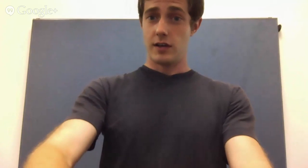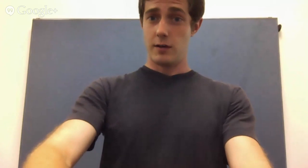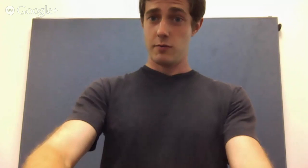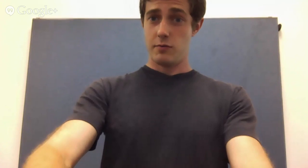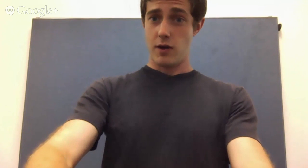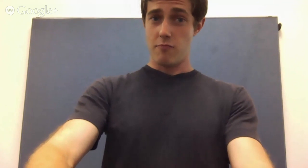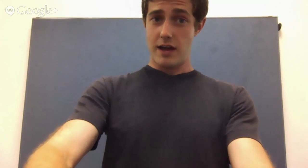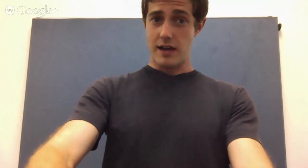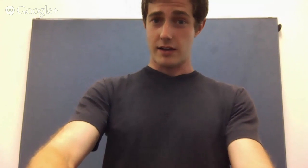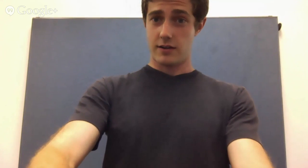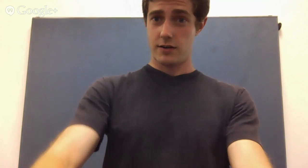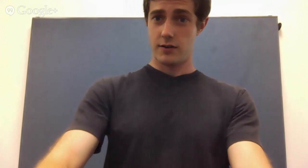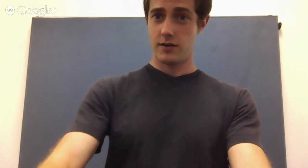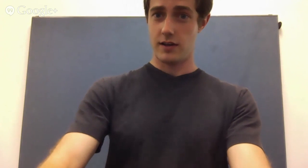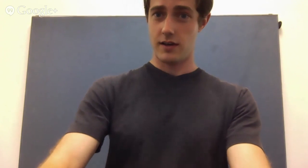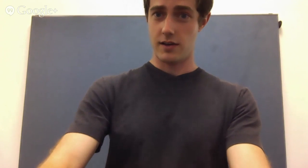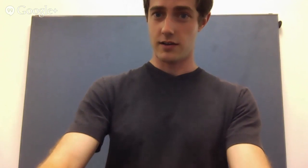be right back and